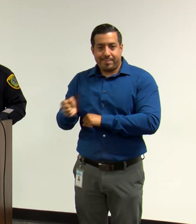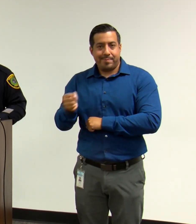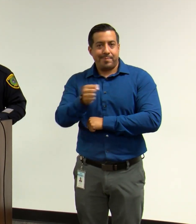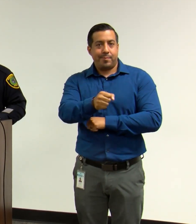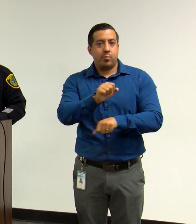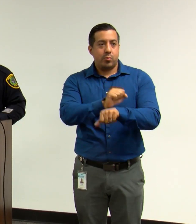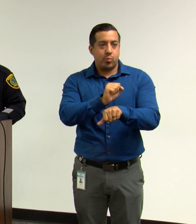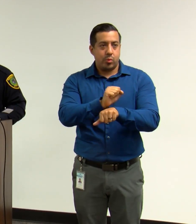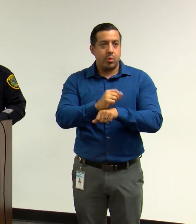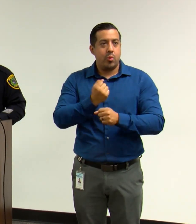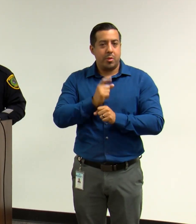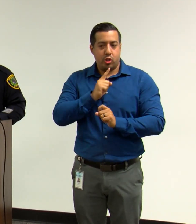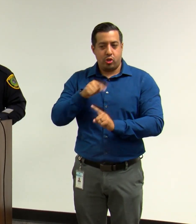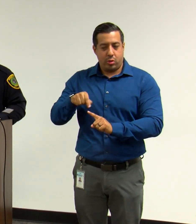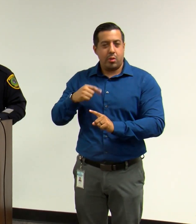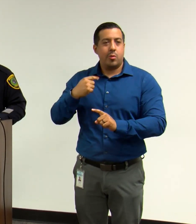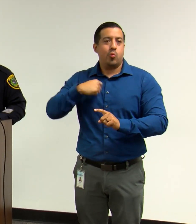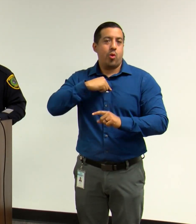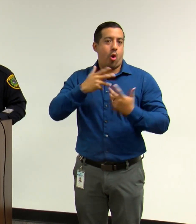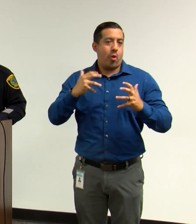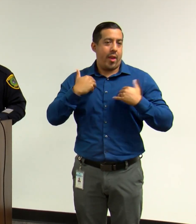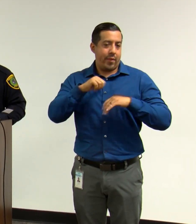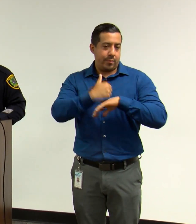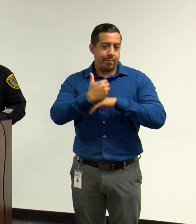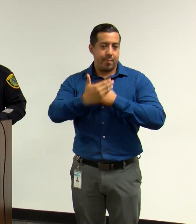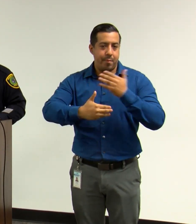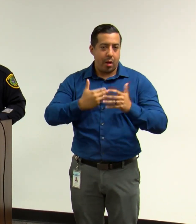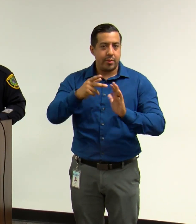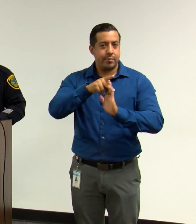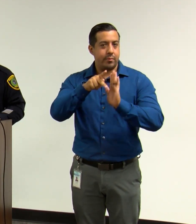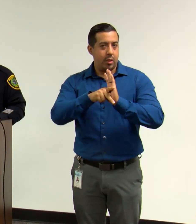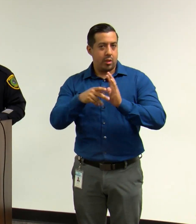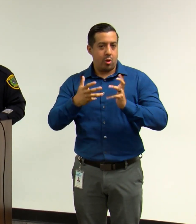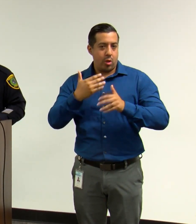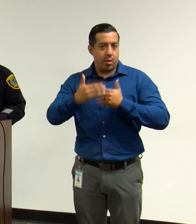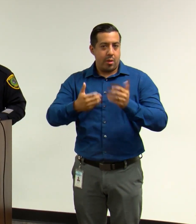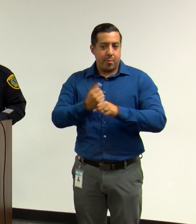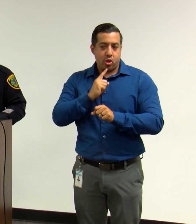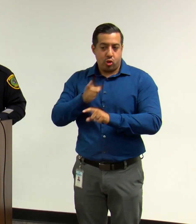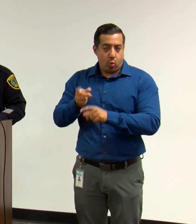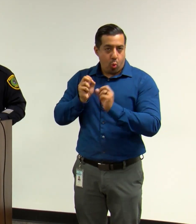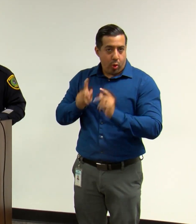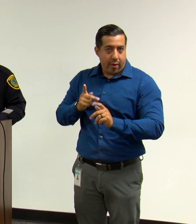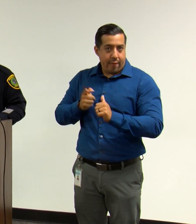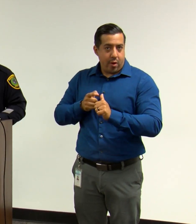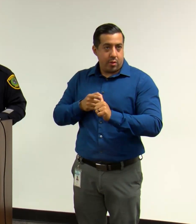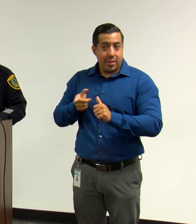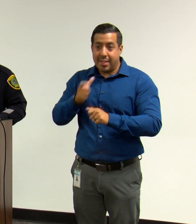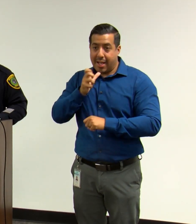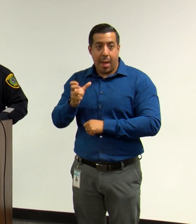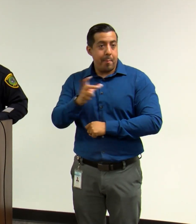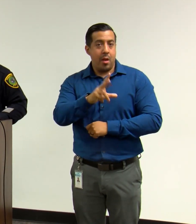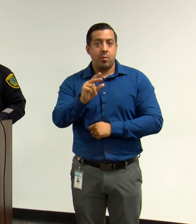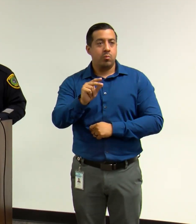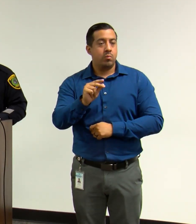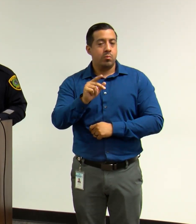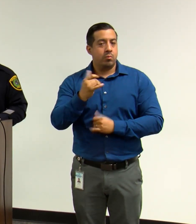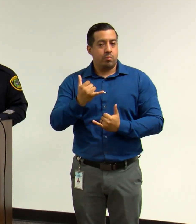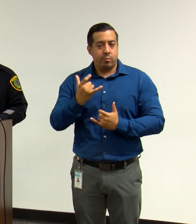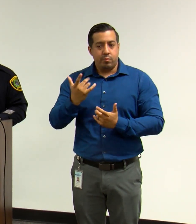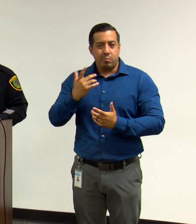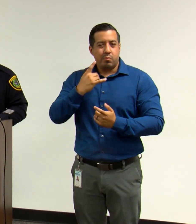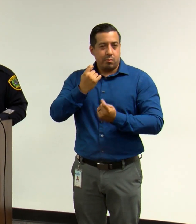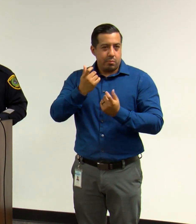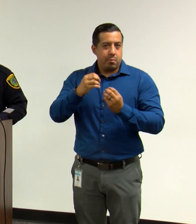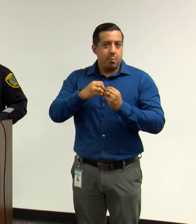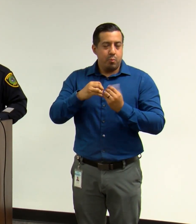line, and we have a process and policy on that. So they're not back on right now. It's just been I'm a